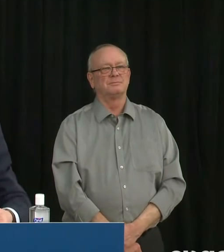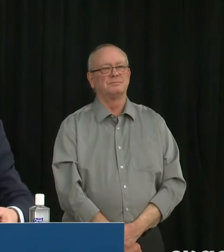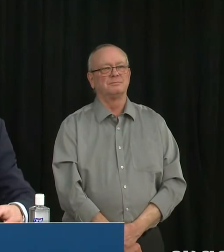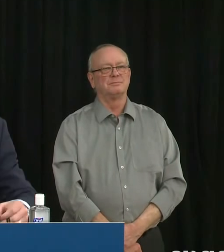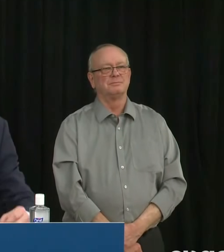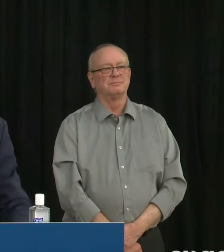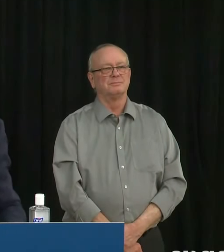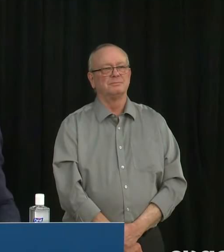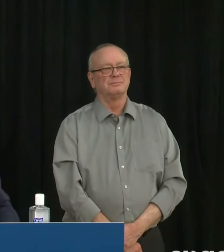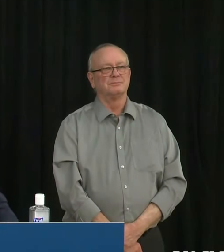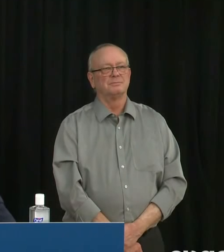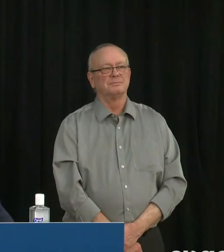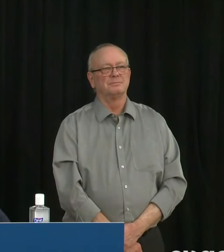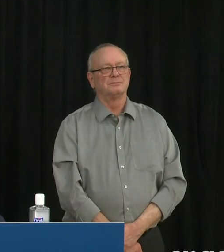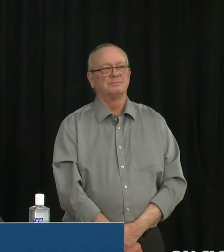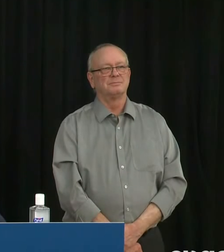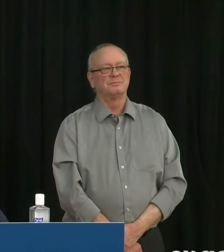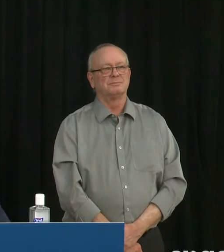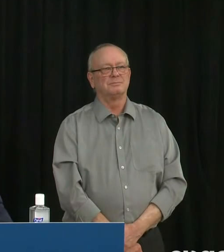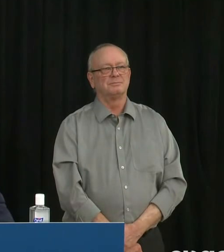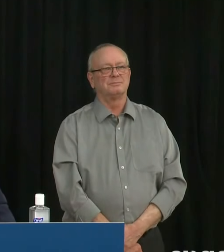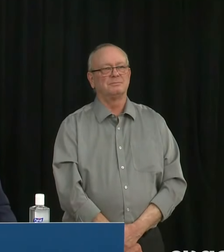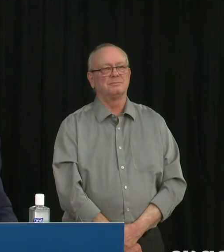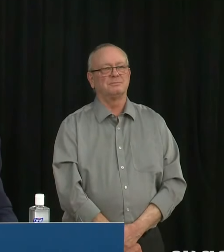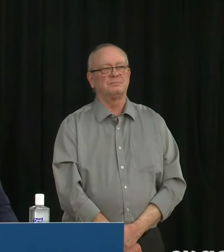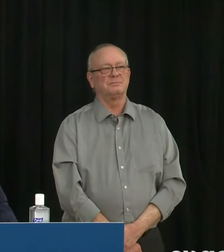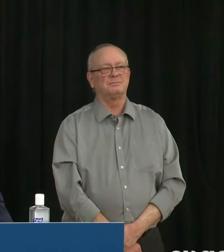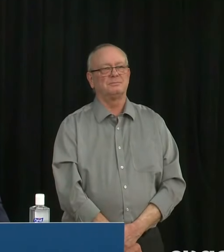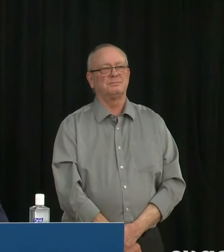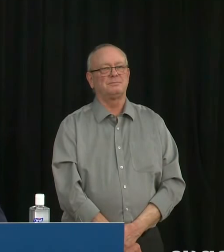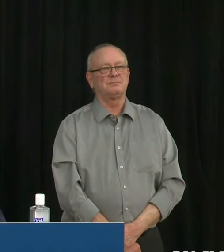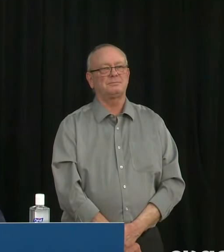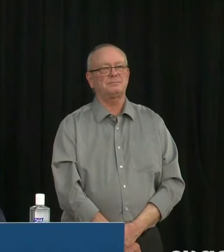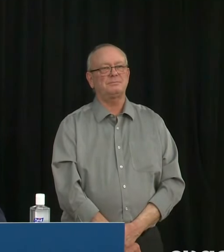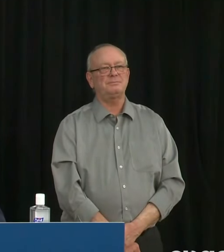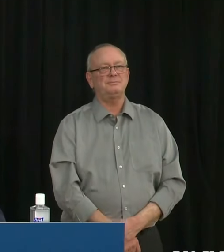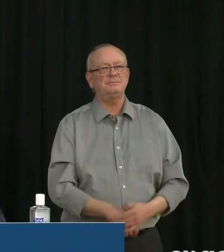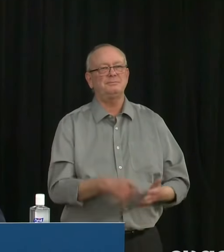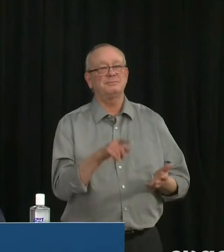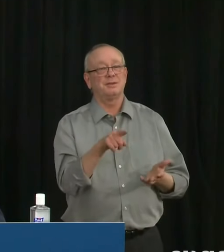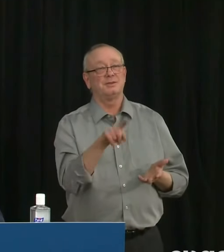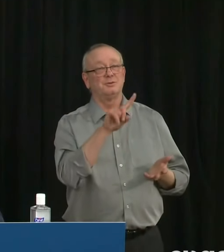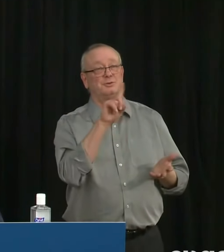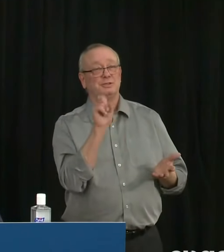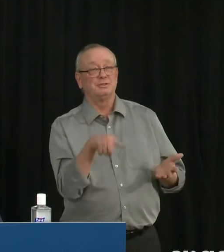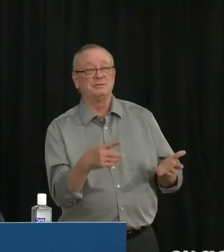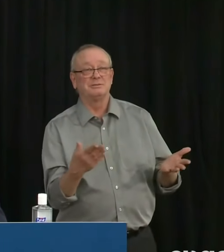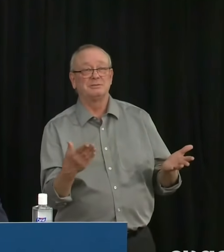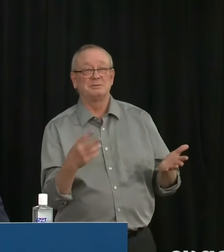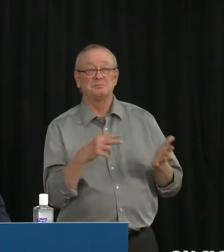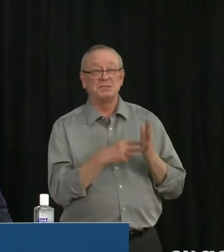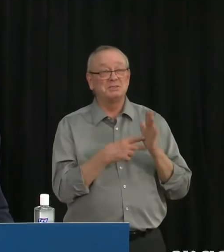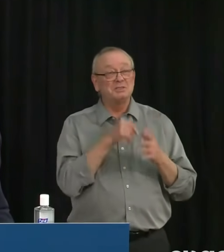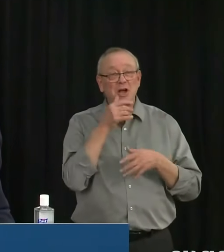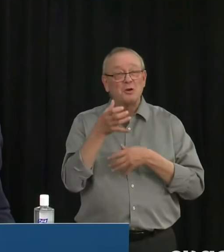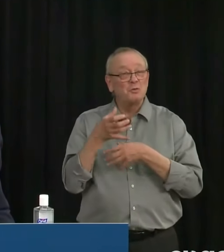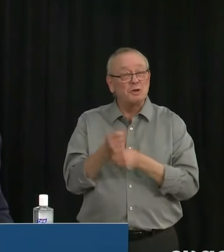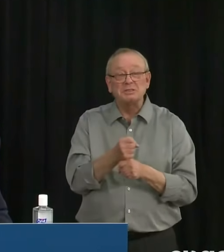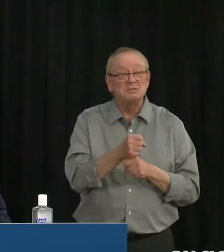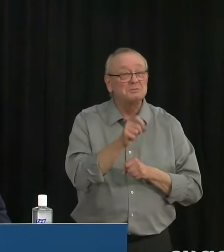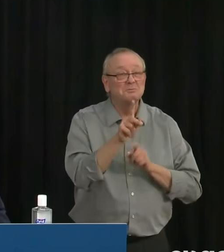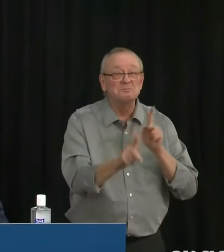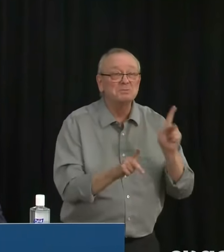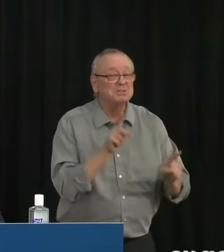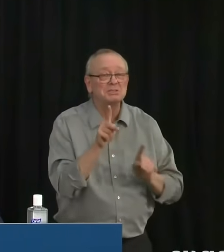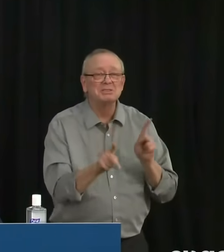Thanks, Rafi. I think the difficulty with the premise behind the question is that a lot of these media stories, and as we've